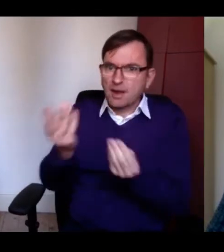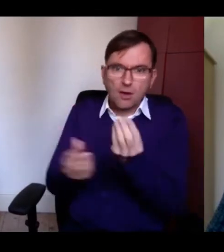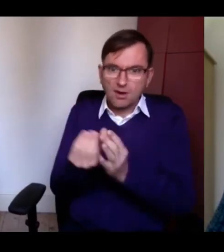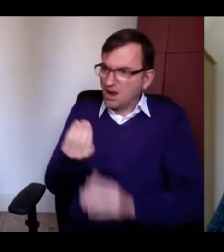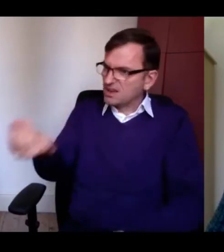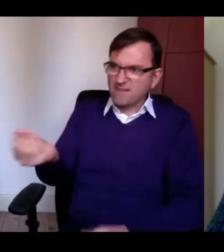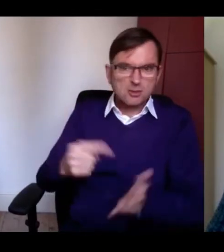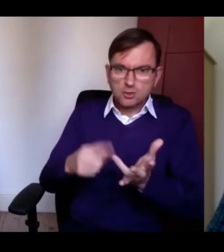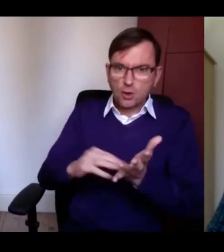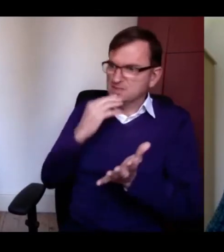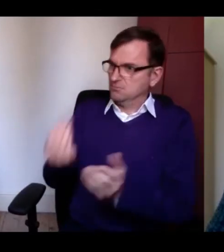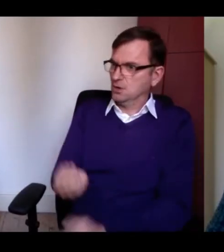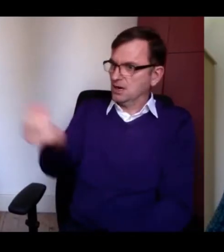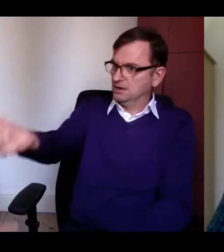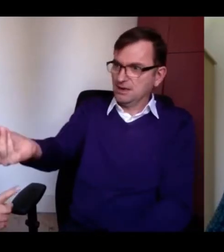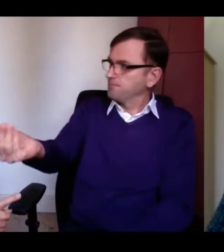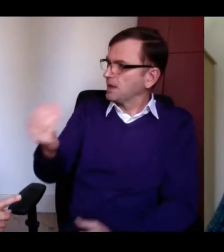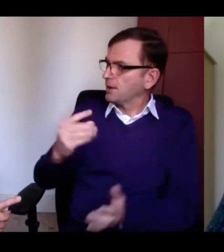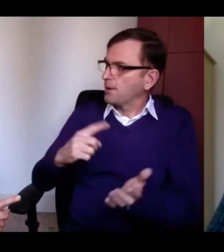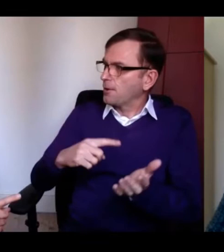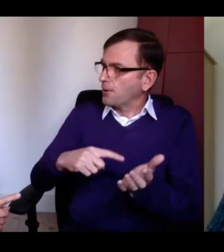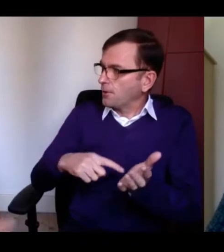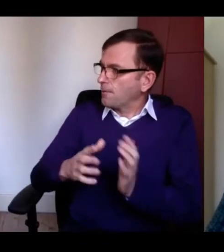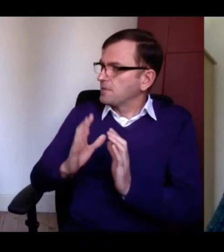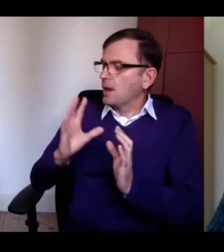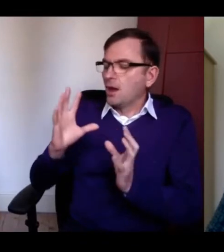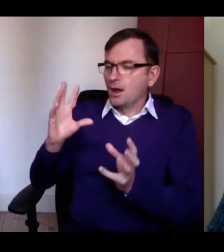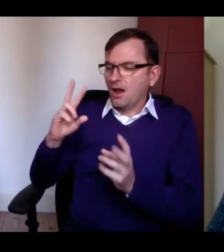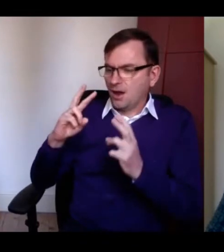Sorry, I'm behind.